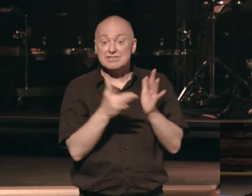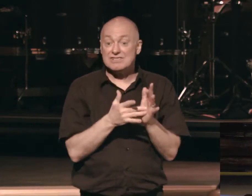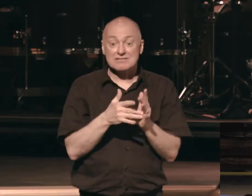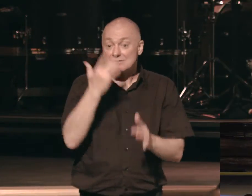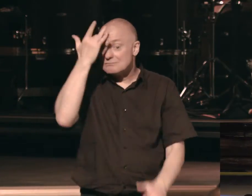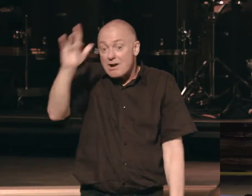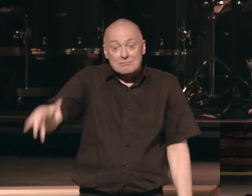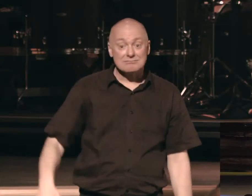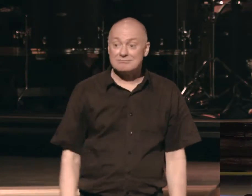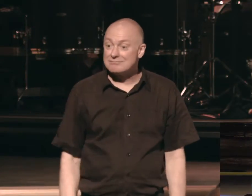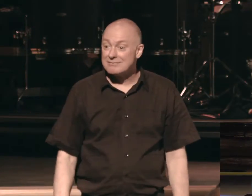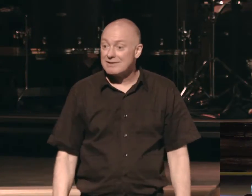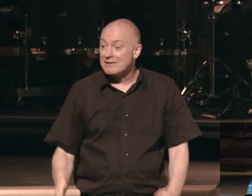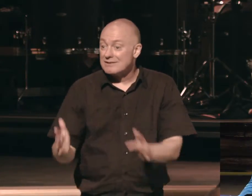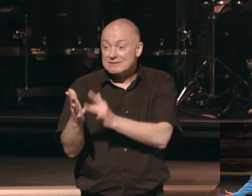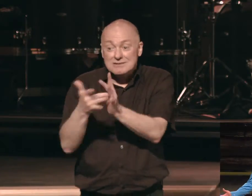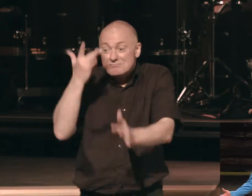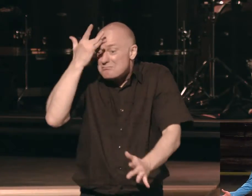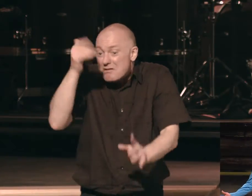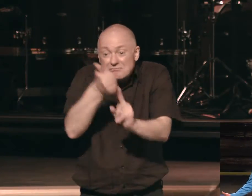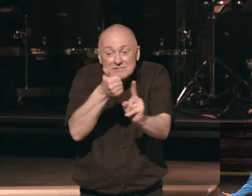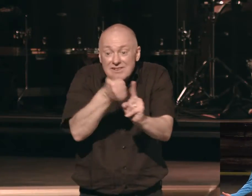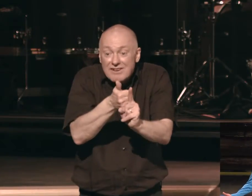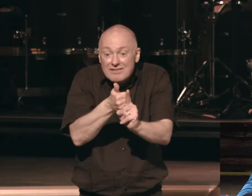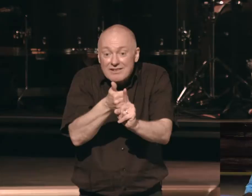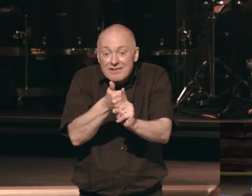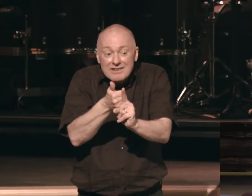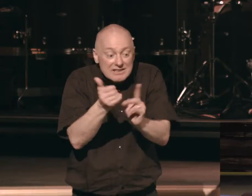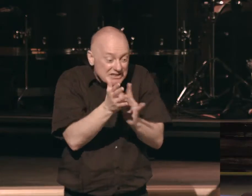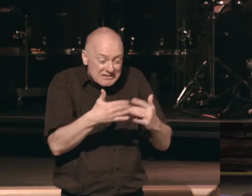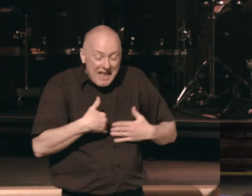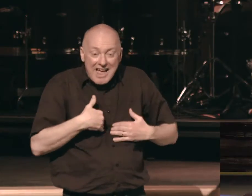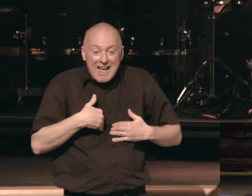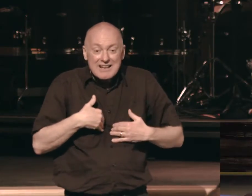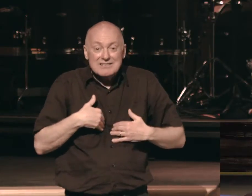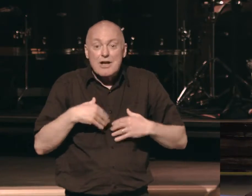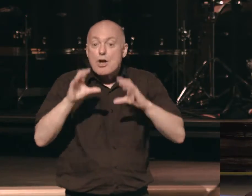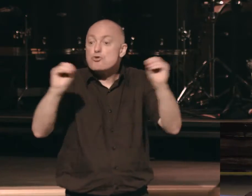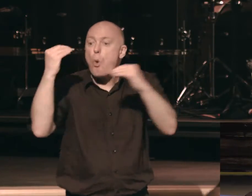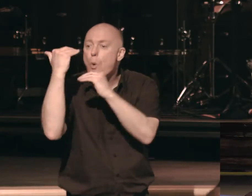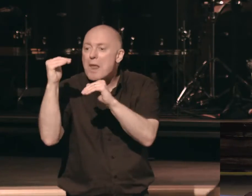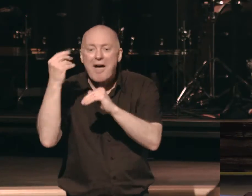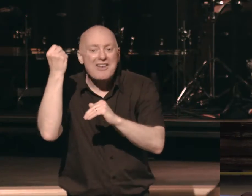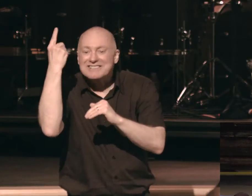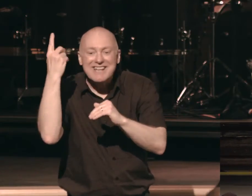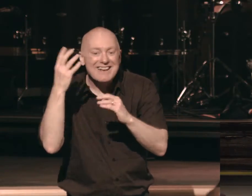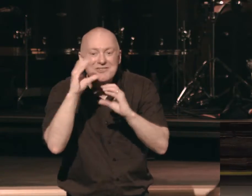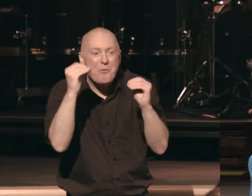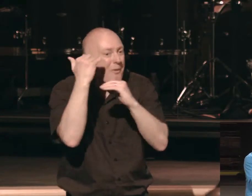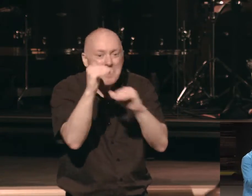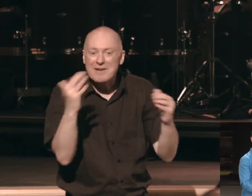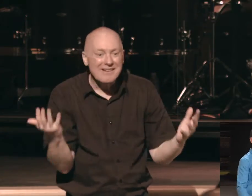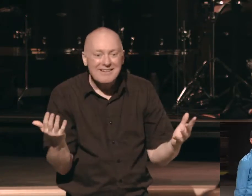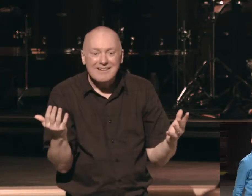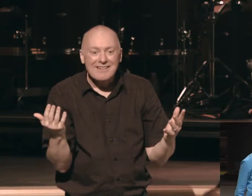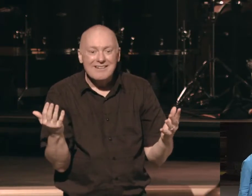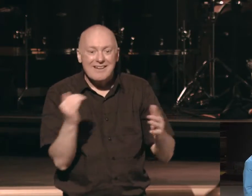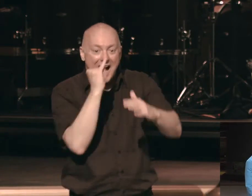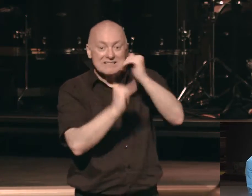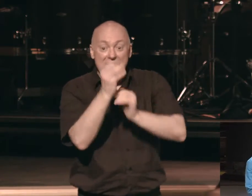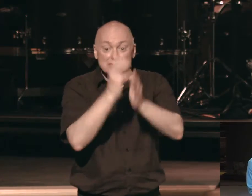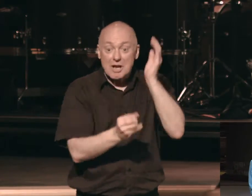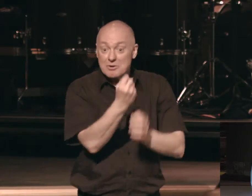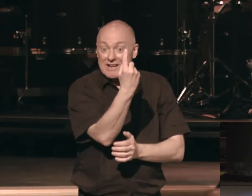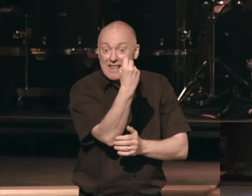just that smart. He's so smart. He possesses infinite and perfect wisdom and understanding as prophesied right here in